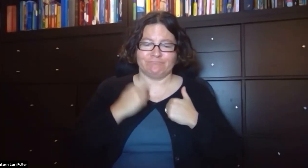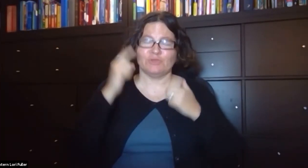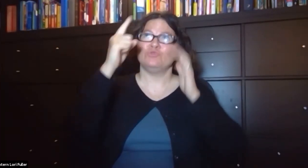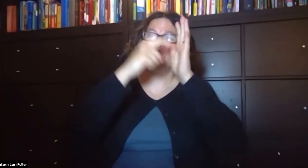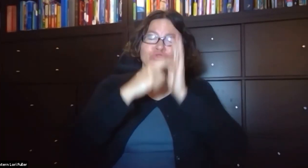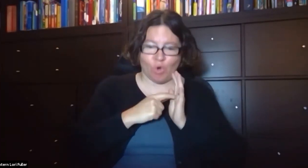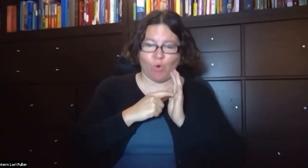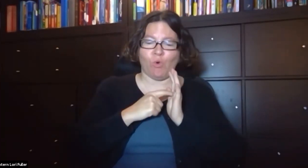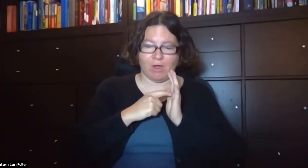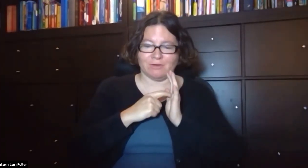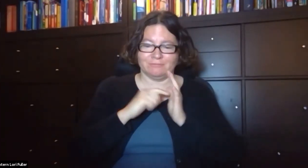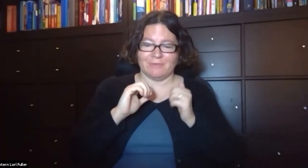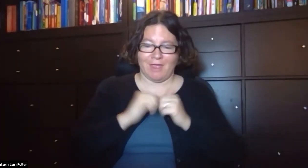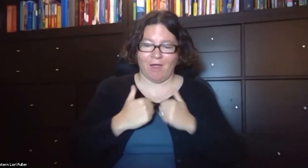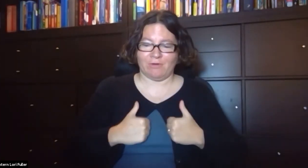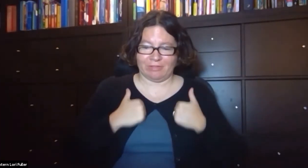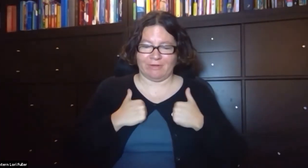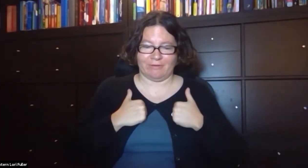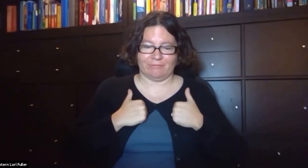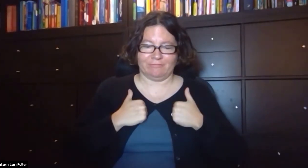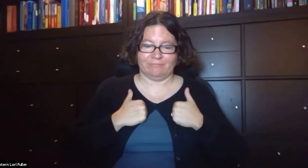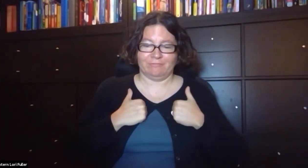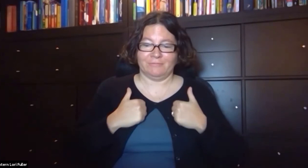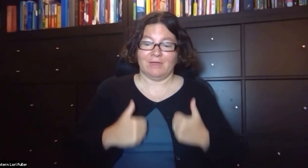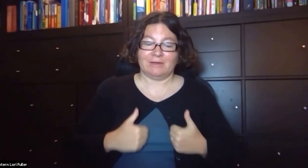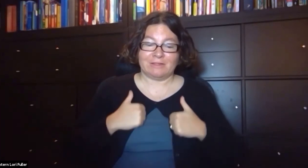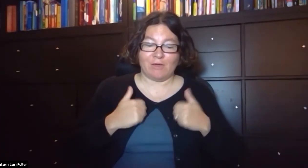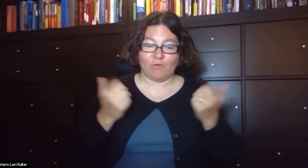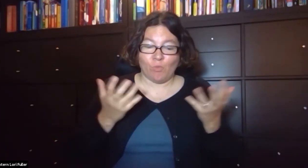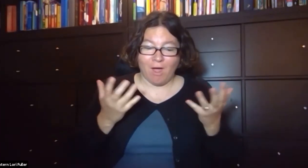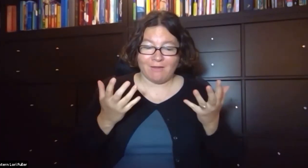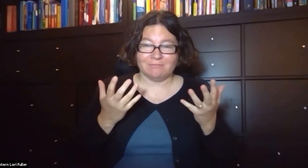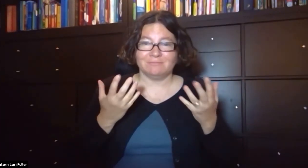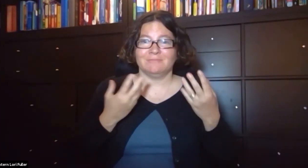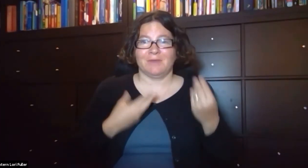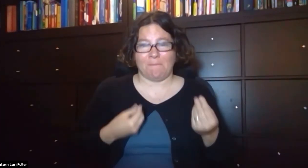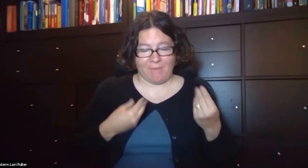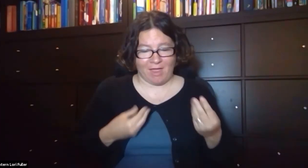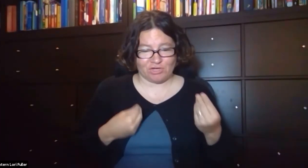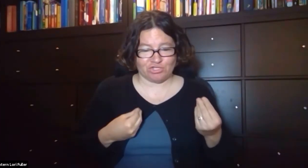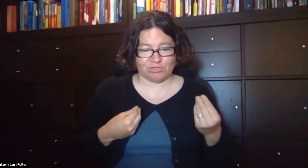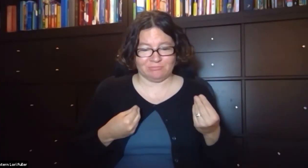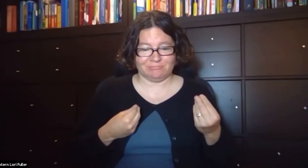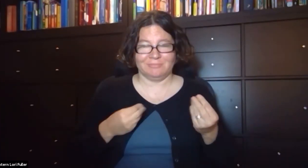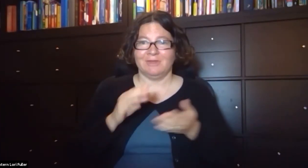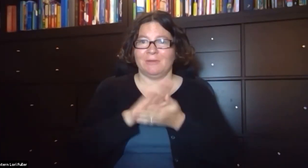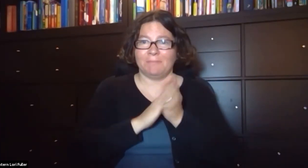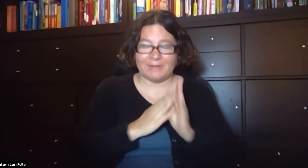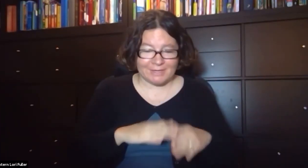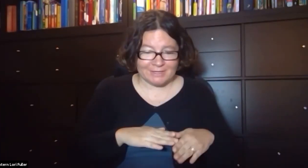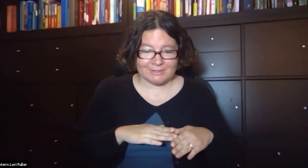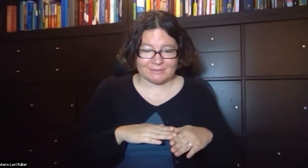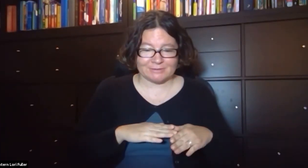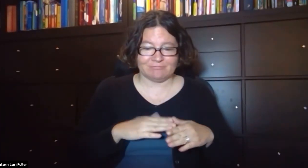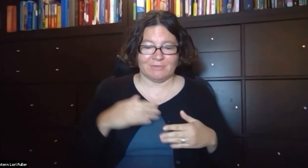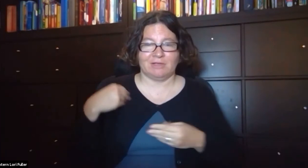Good teacher, in your life, you show us how to live. To live with